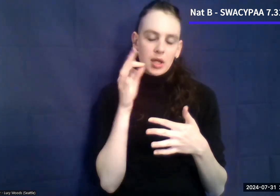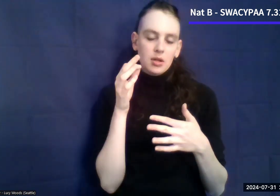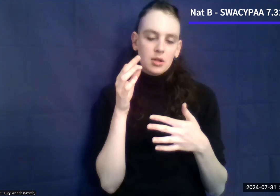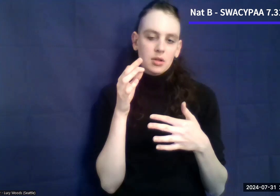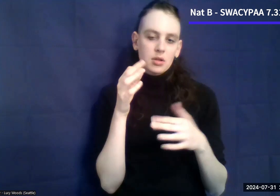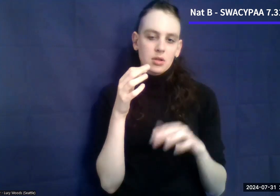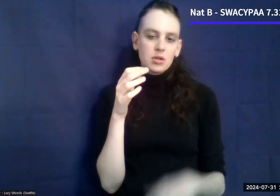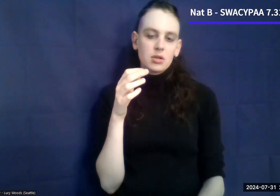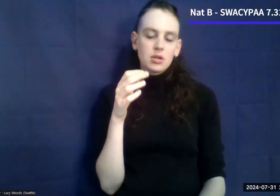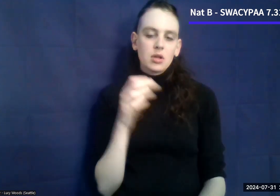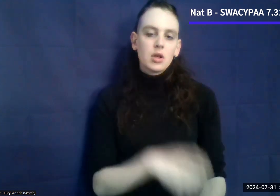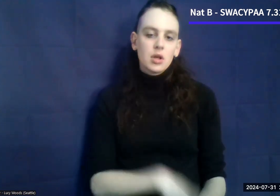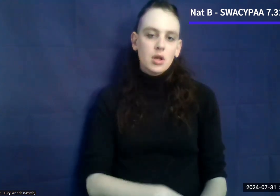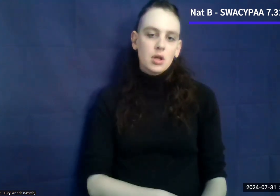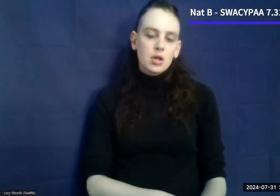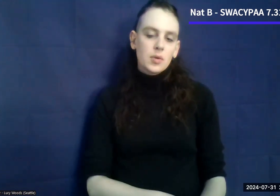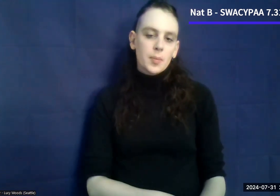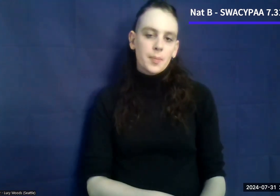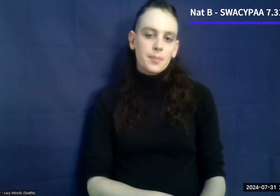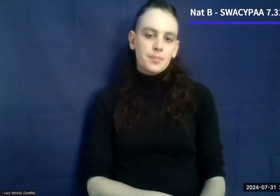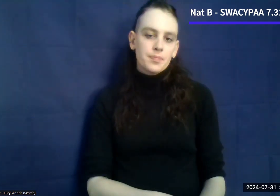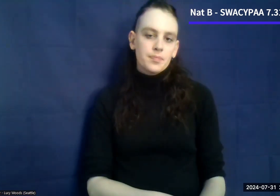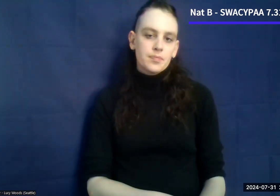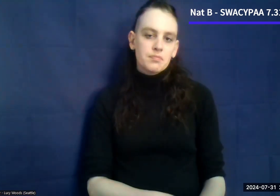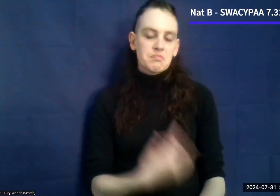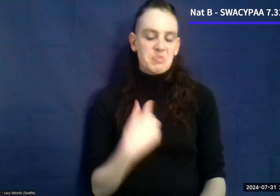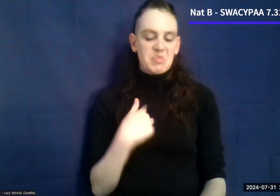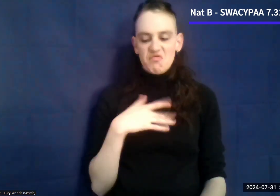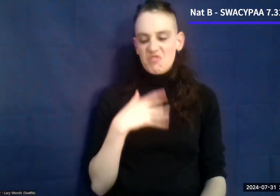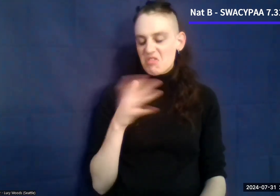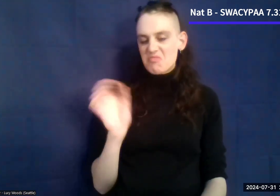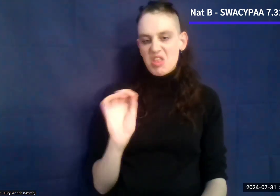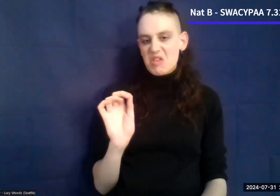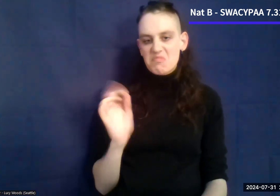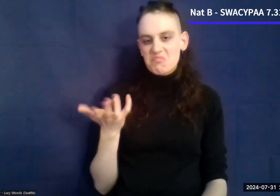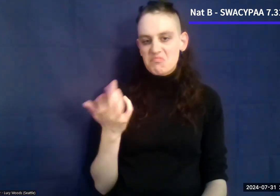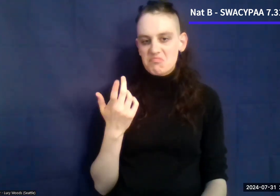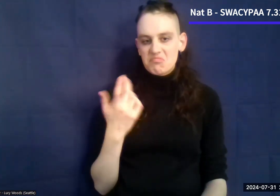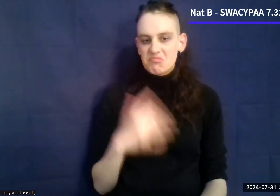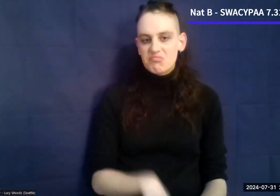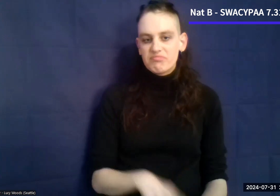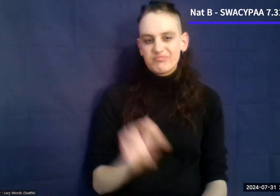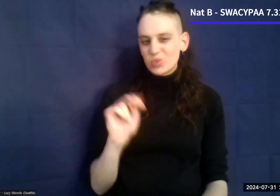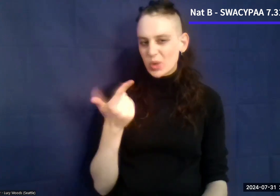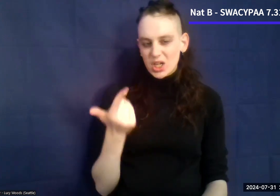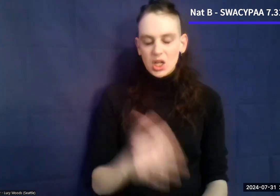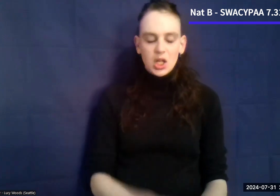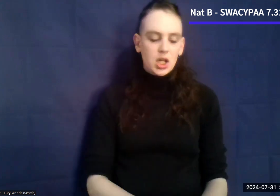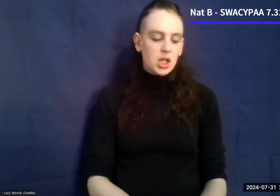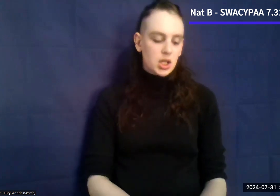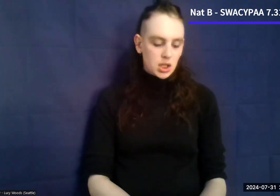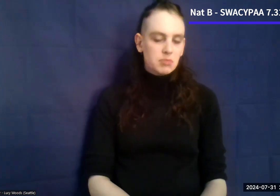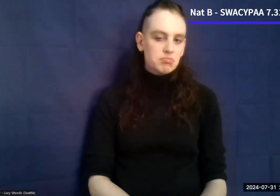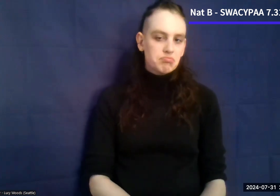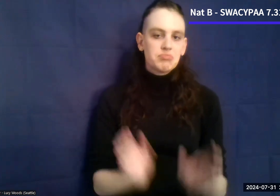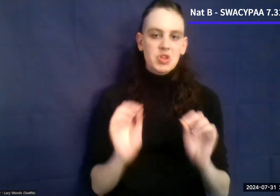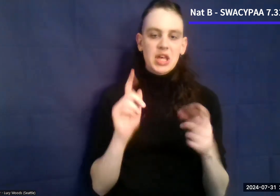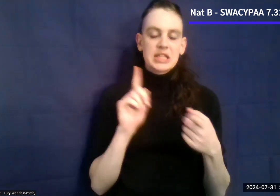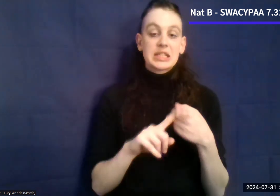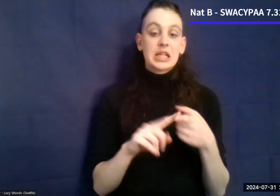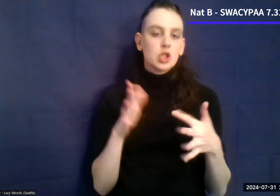And I like didn't feel anything. It was probably bunk, right? And then nothing until junior